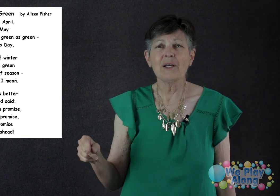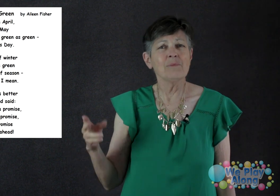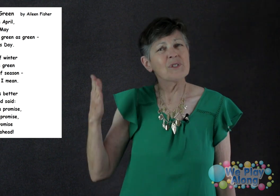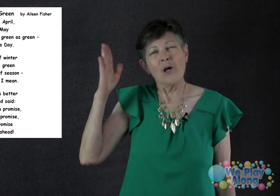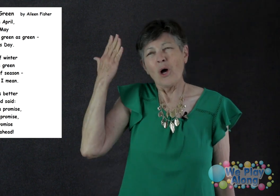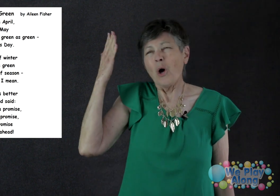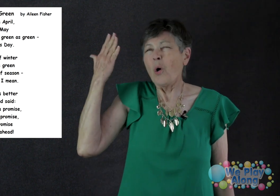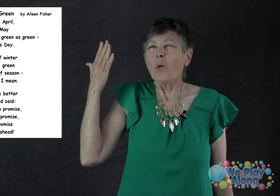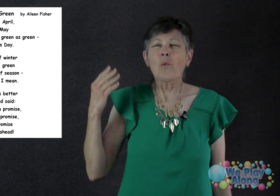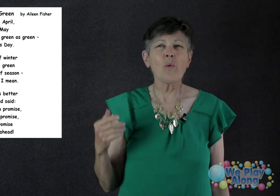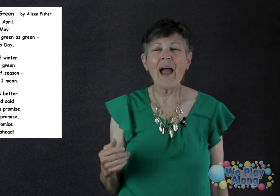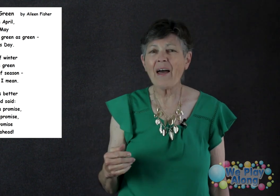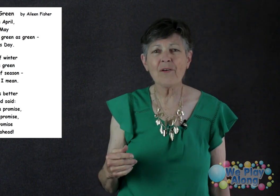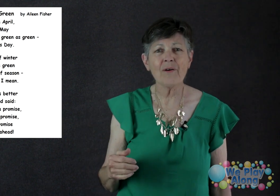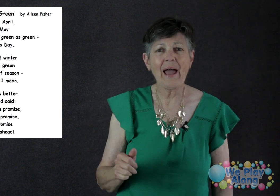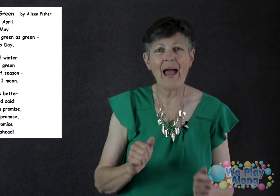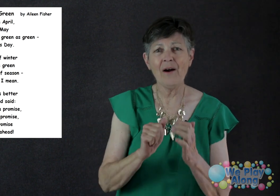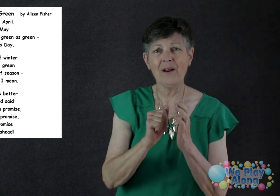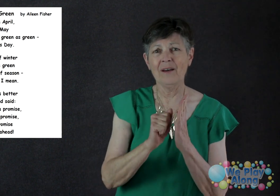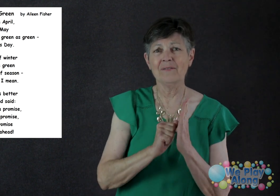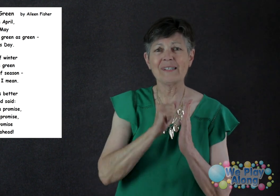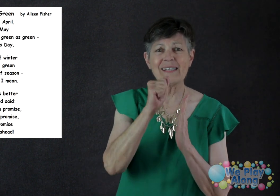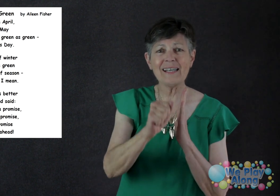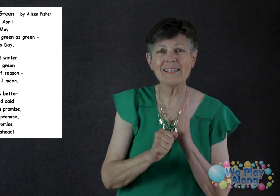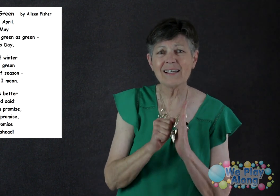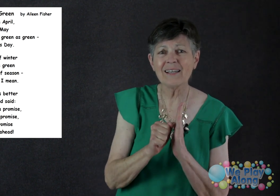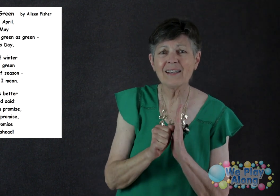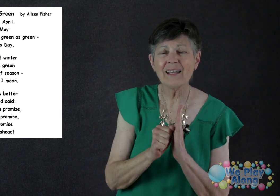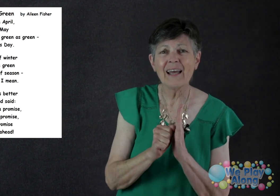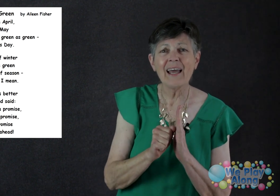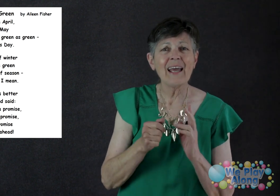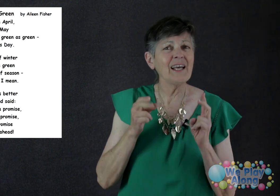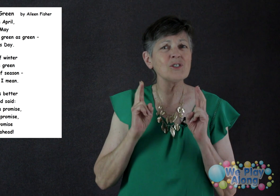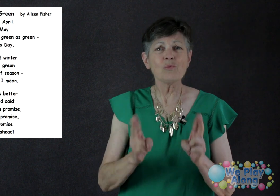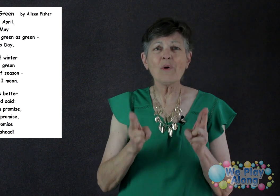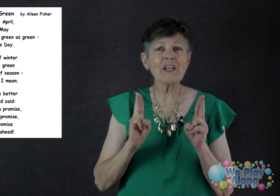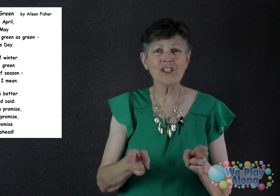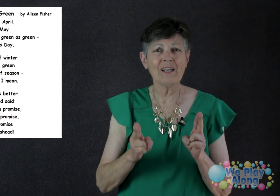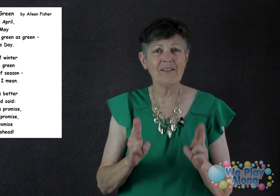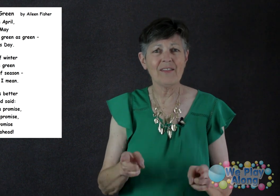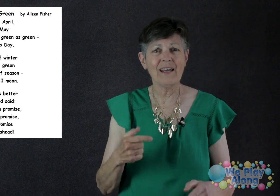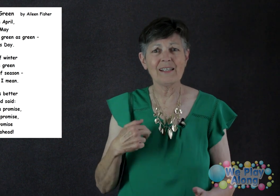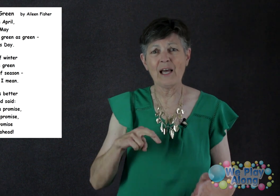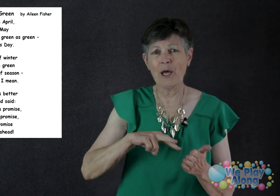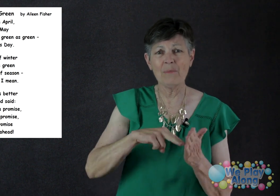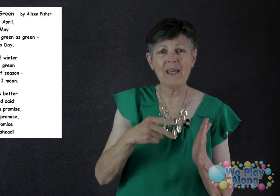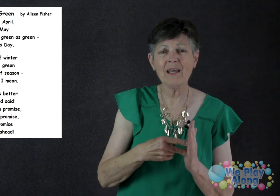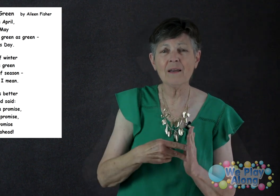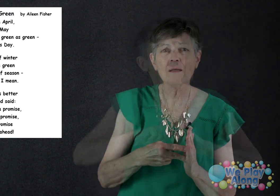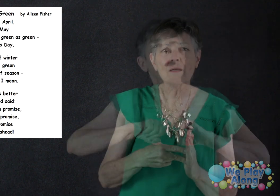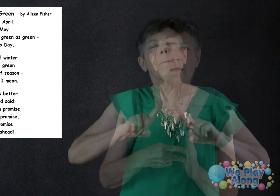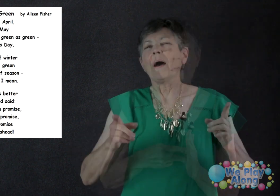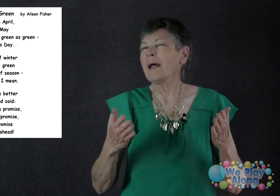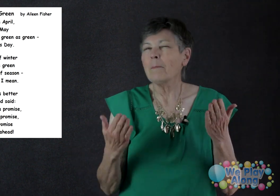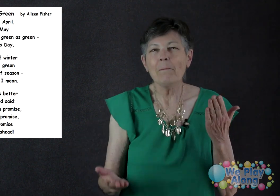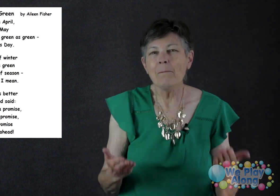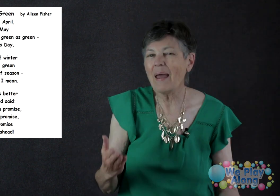seems rather out of season. It's rushing things, I mean. But